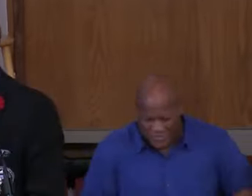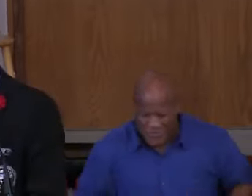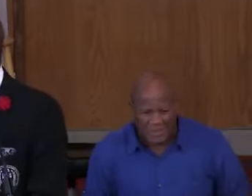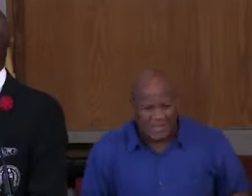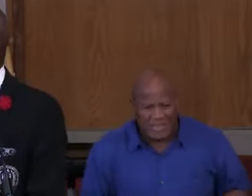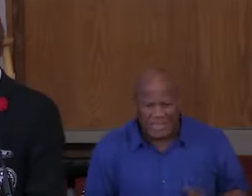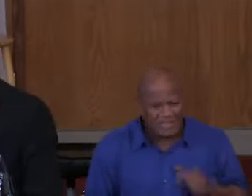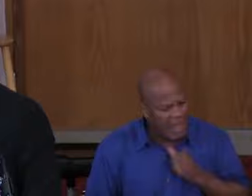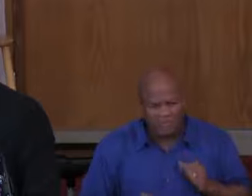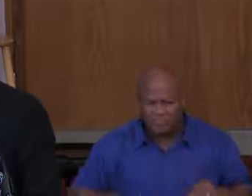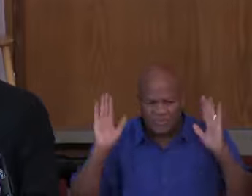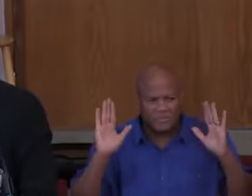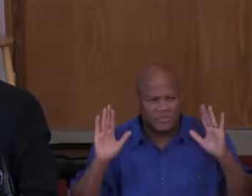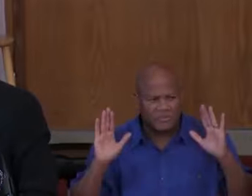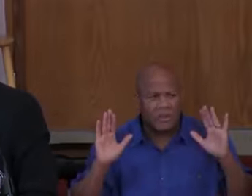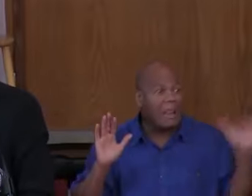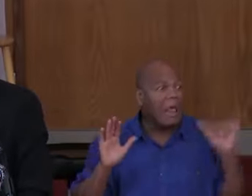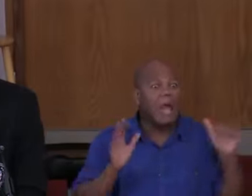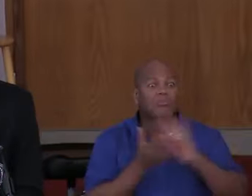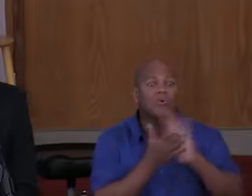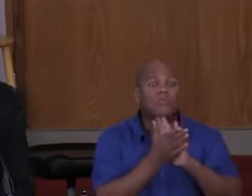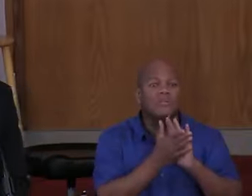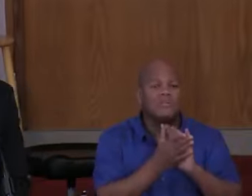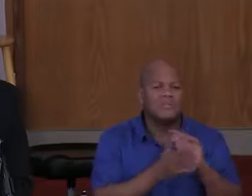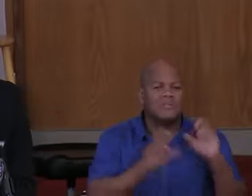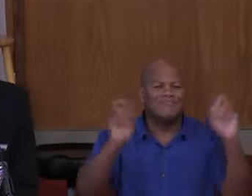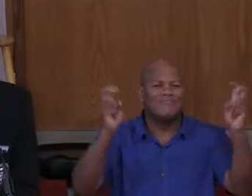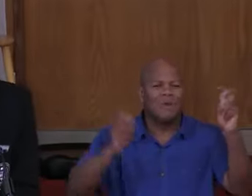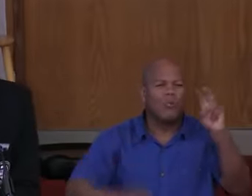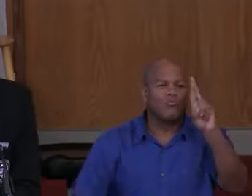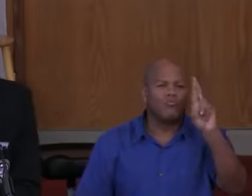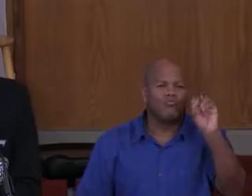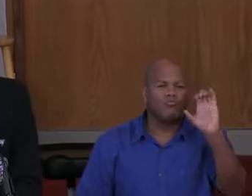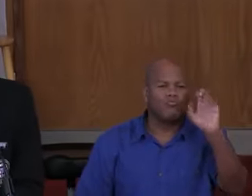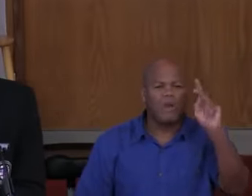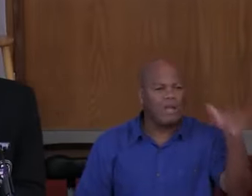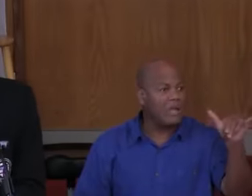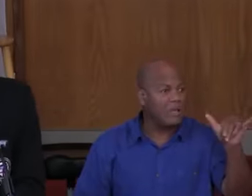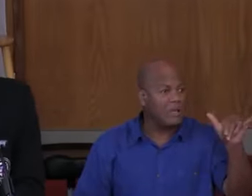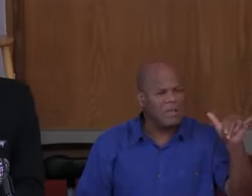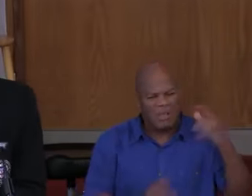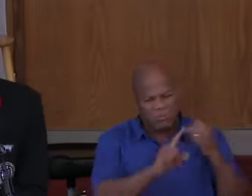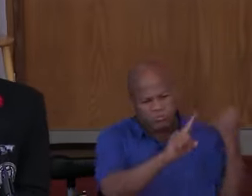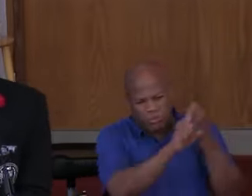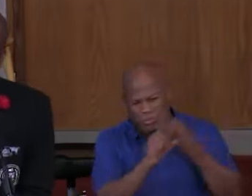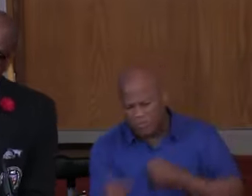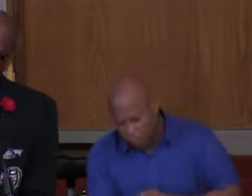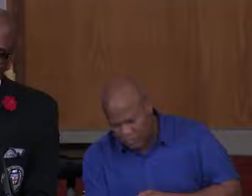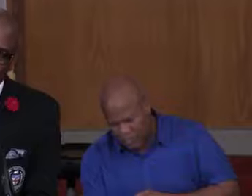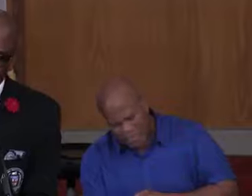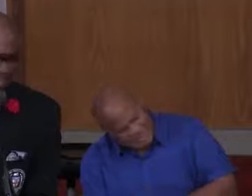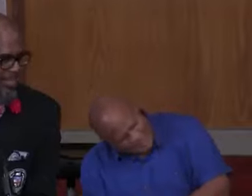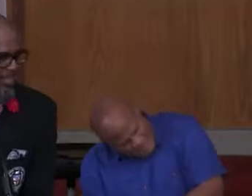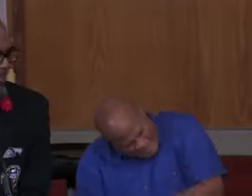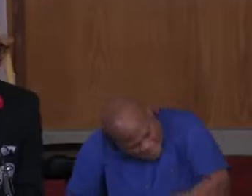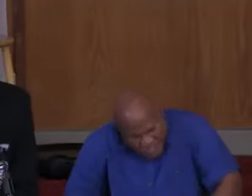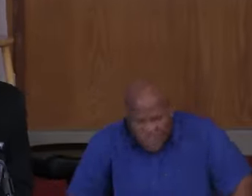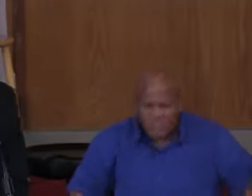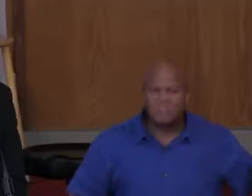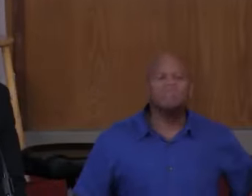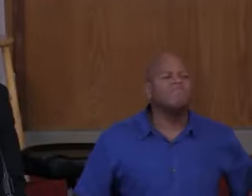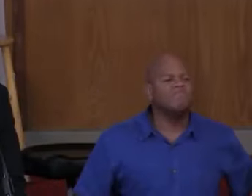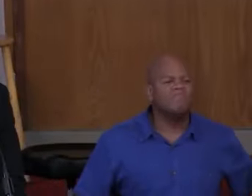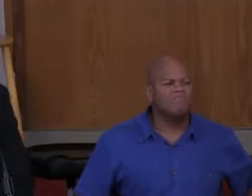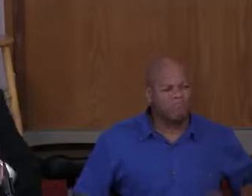some examples. Rocky wasn't the best fighter, but he got knocked down, but he kept getting back